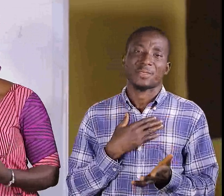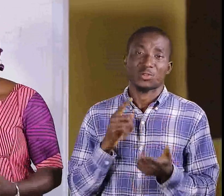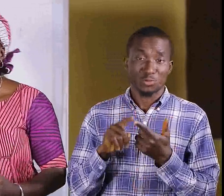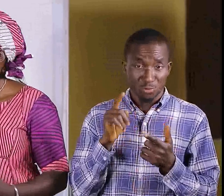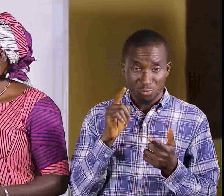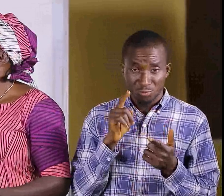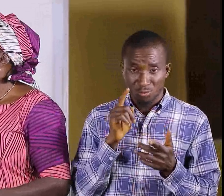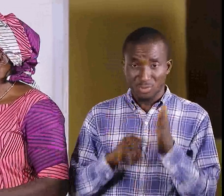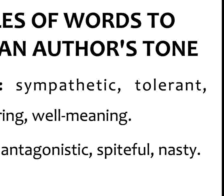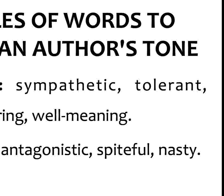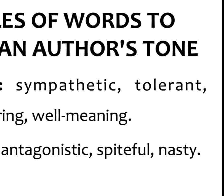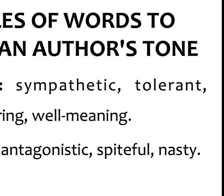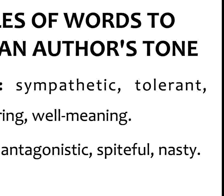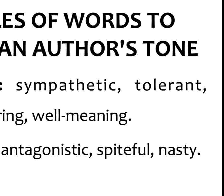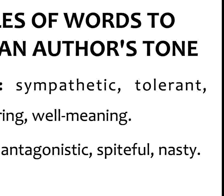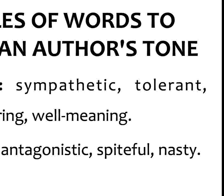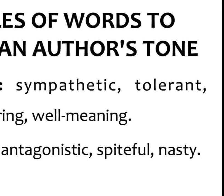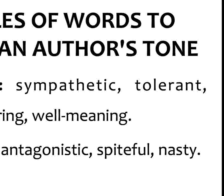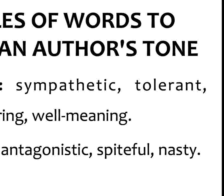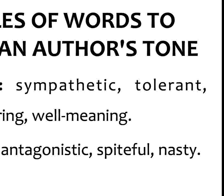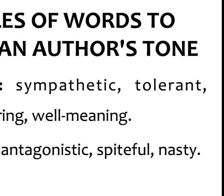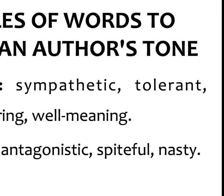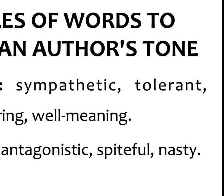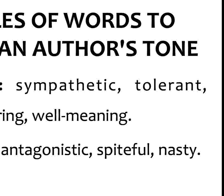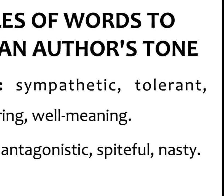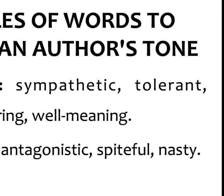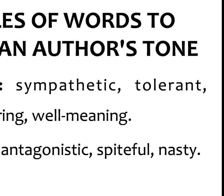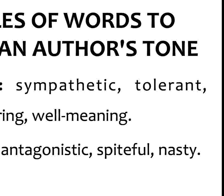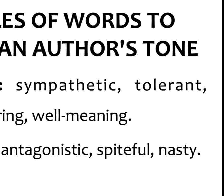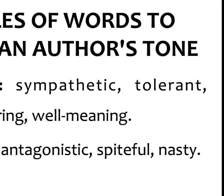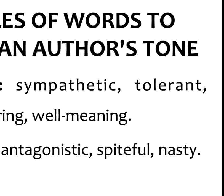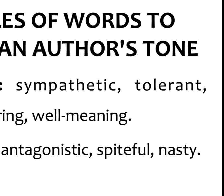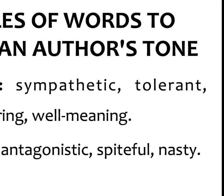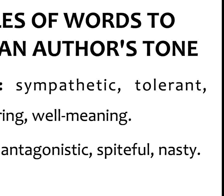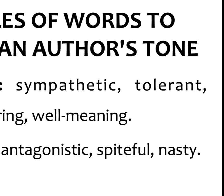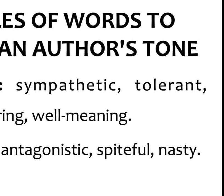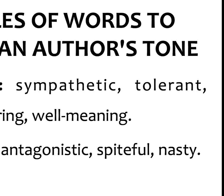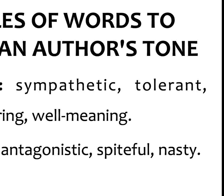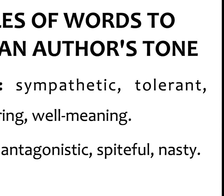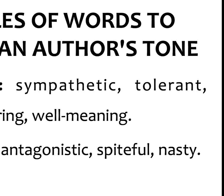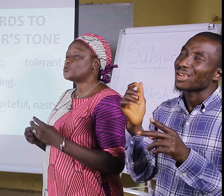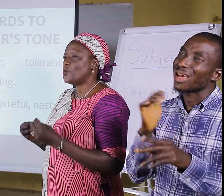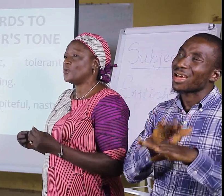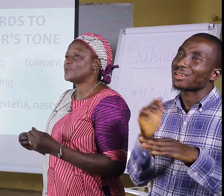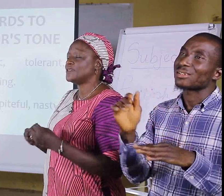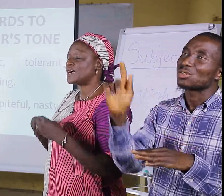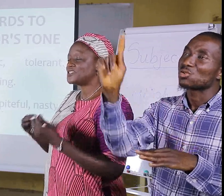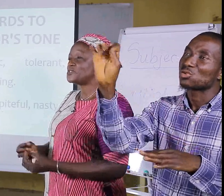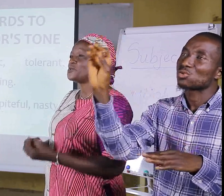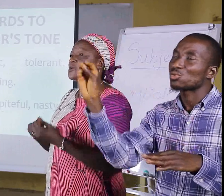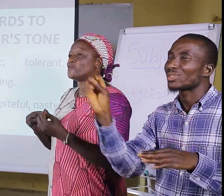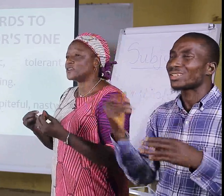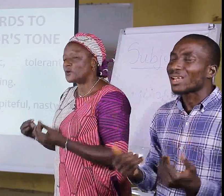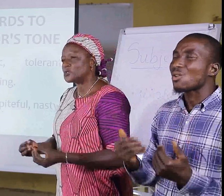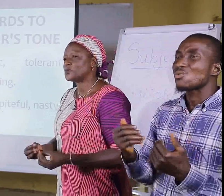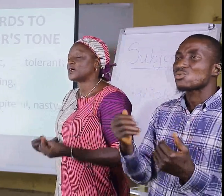I am saying. Now, examples of words to describe an author's tone. Remember tone, the